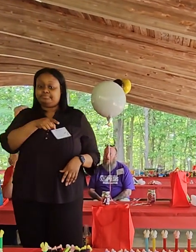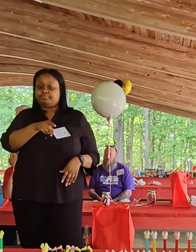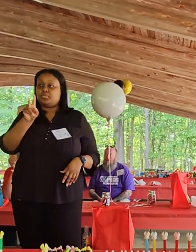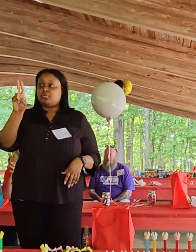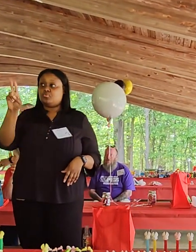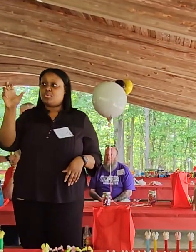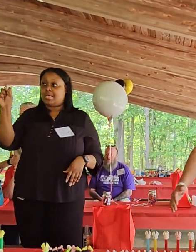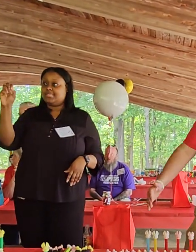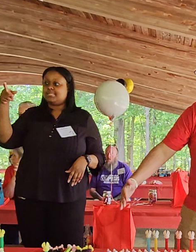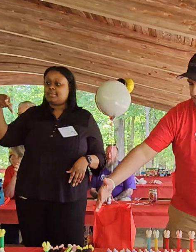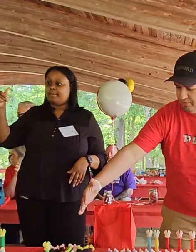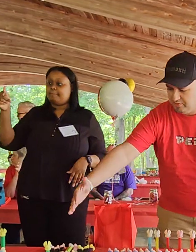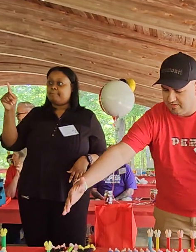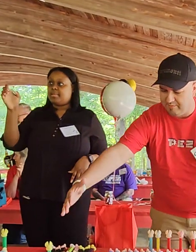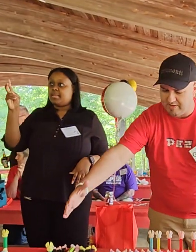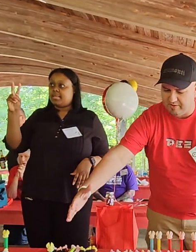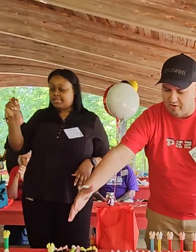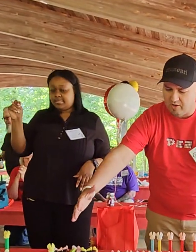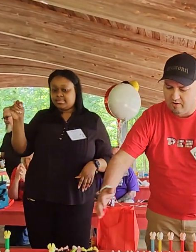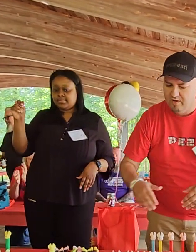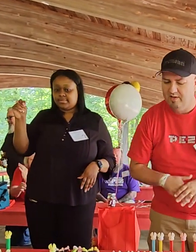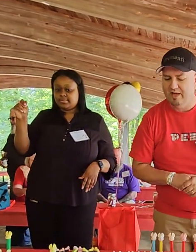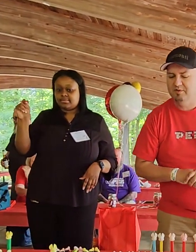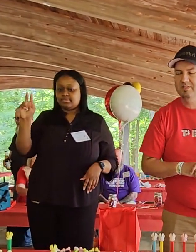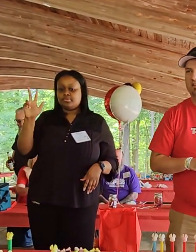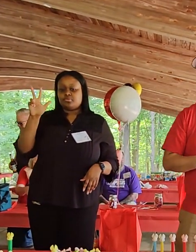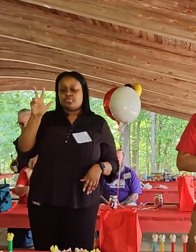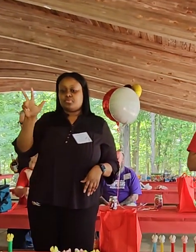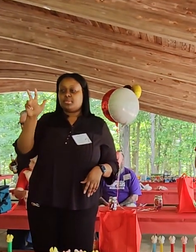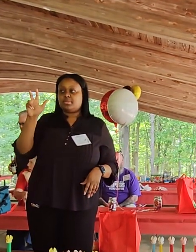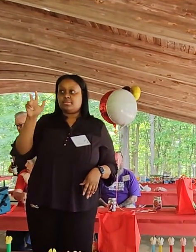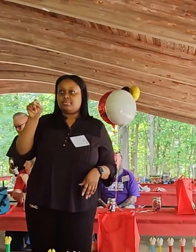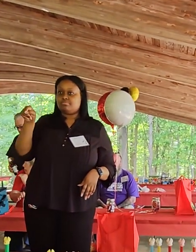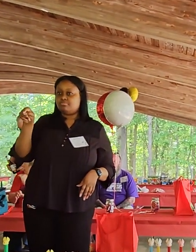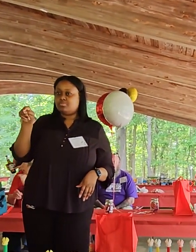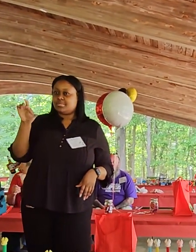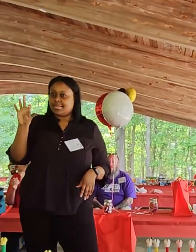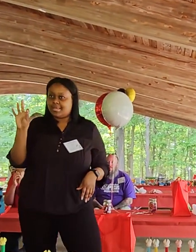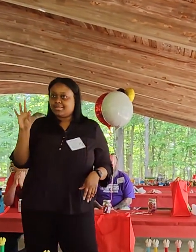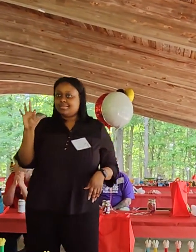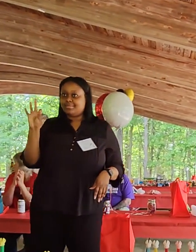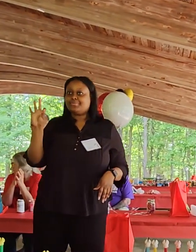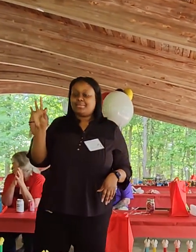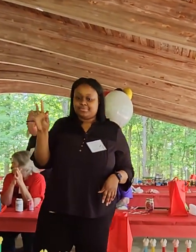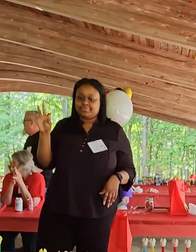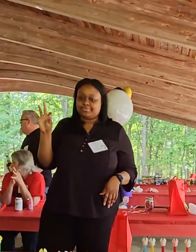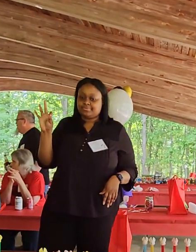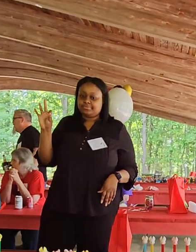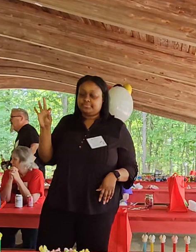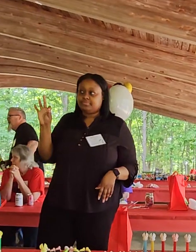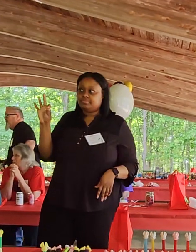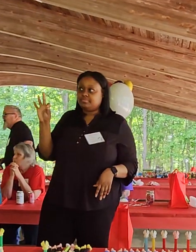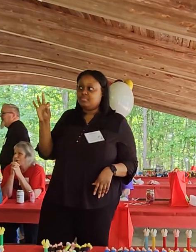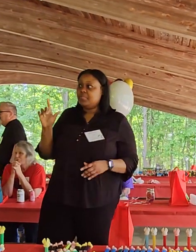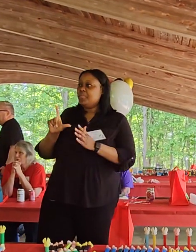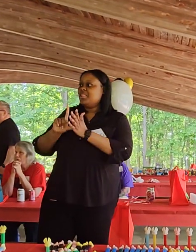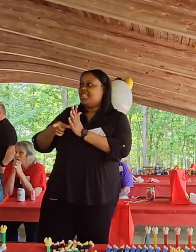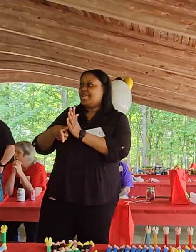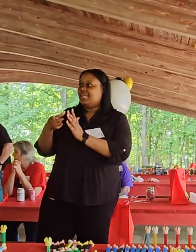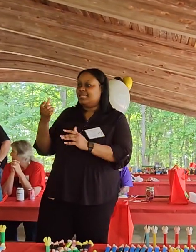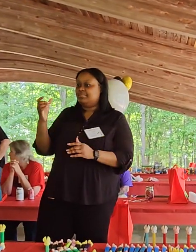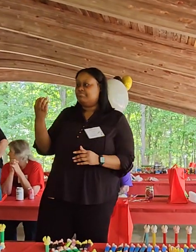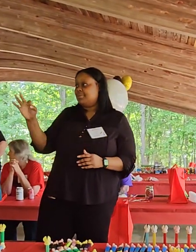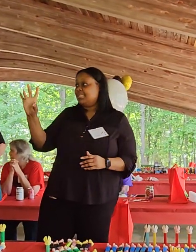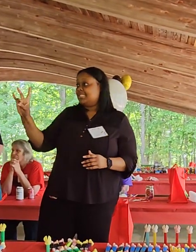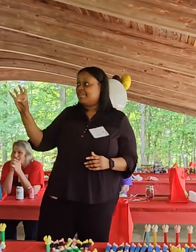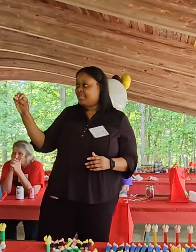3.9, and that's what you see the bulk of them here are, and that was in the late 70s. That's when they started. And they went through till